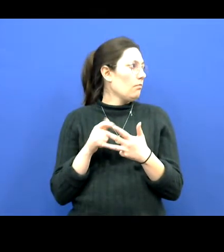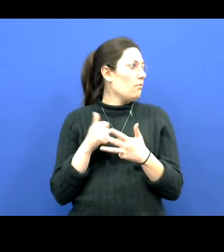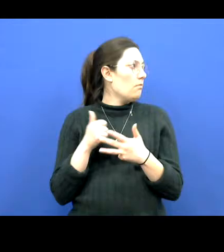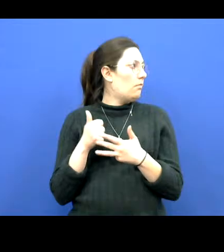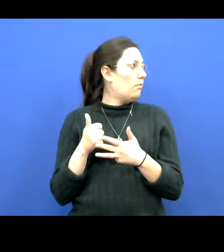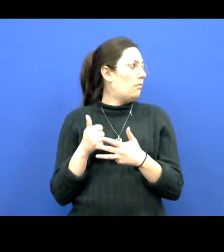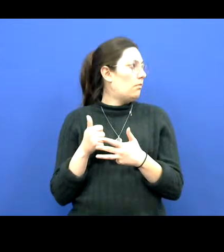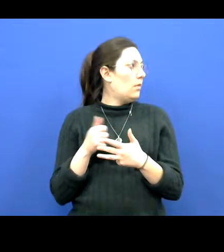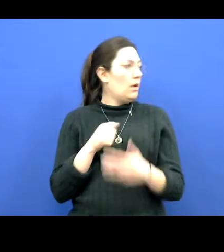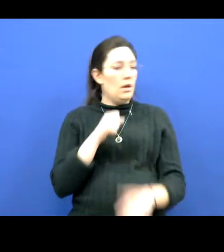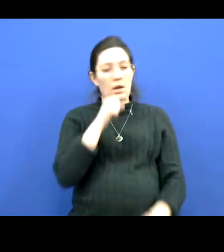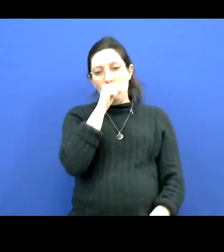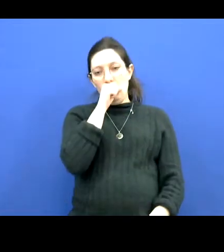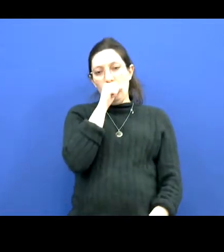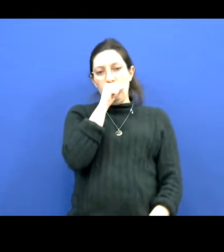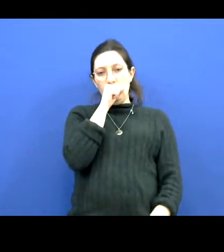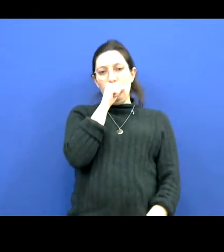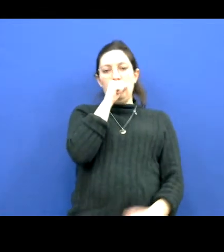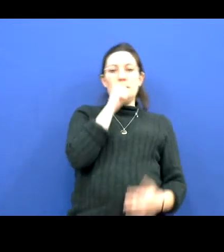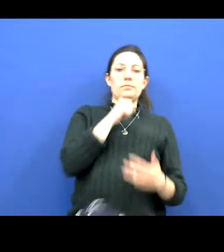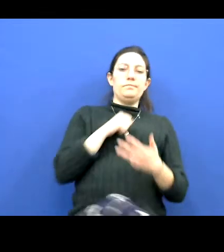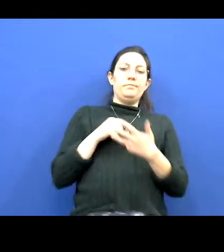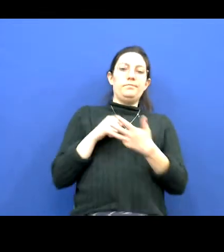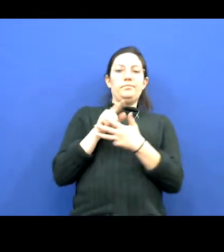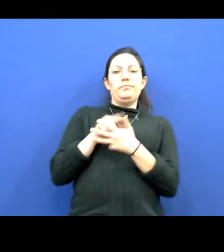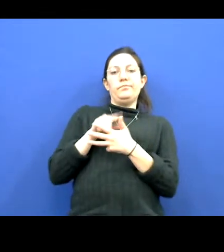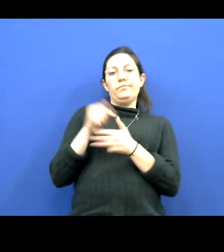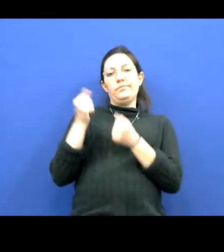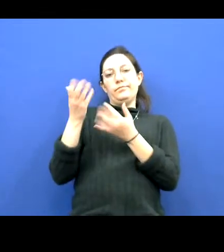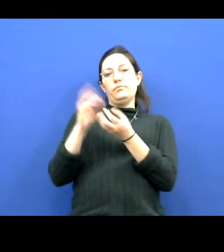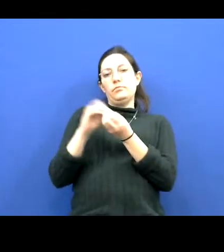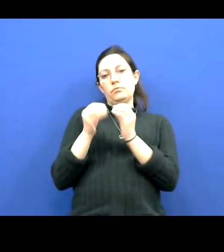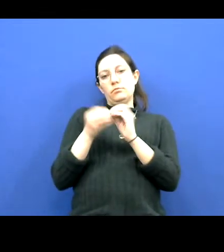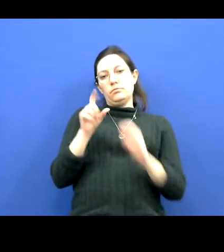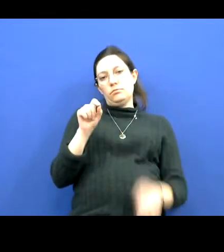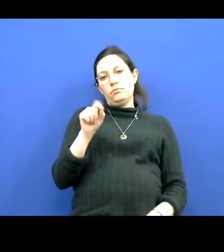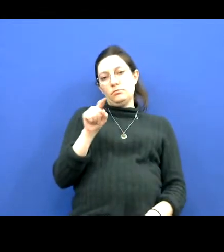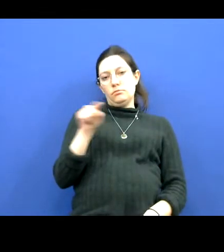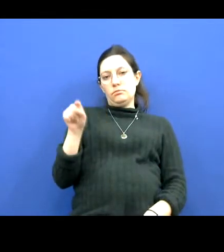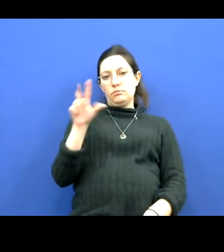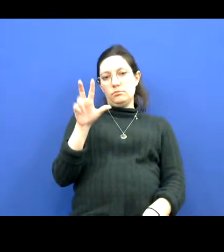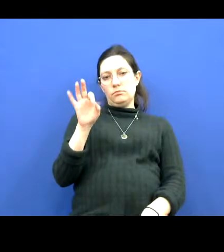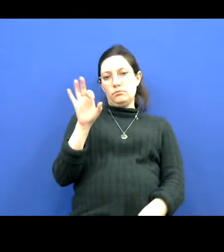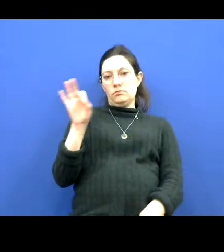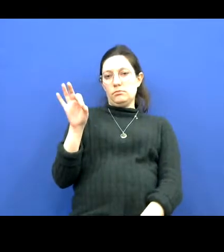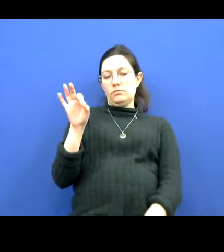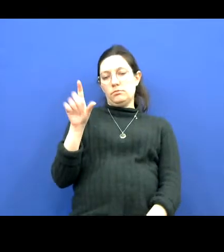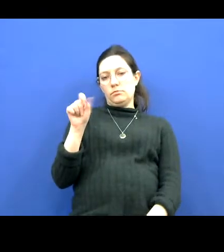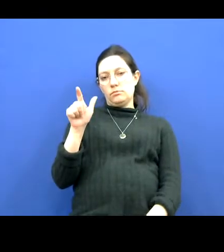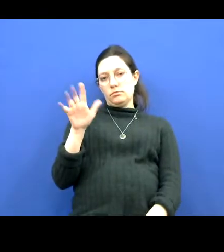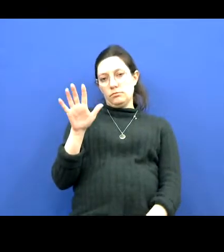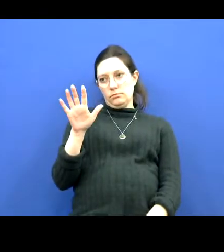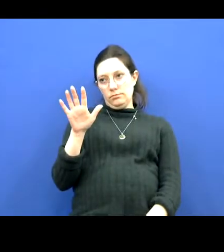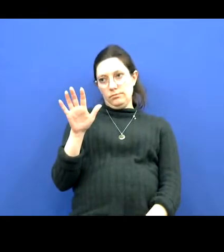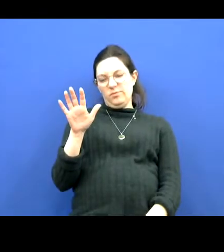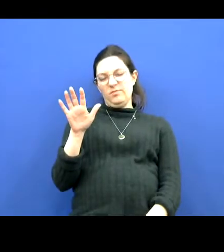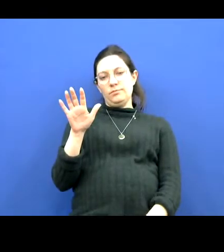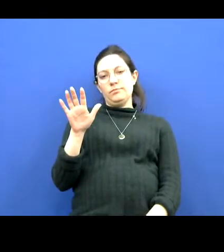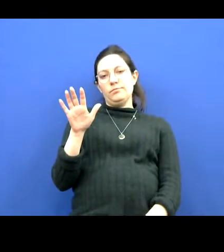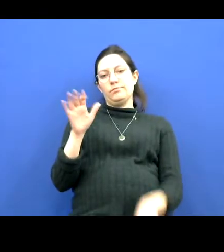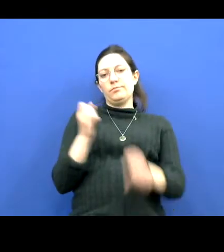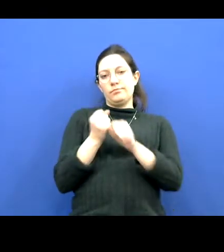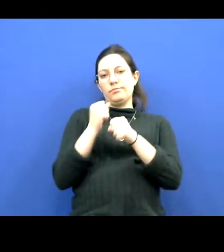Schultz. Aye. Mr. Supervisor and fellow board members, I have resolution number 20-399, 2025 to